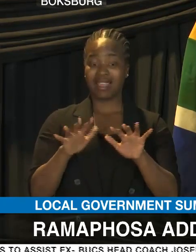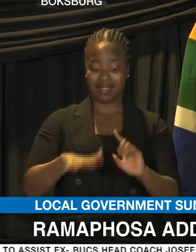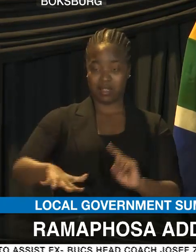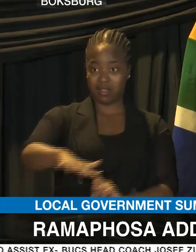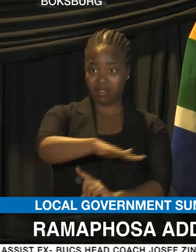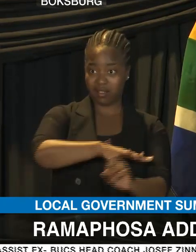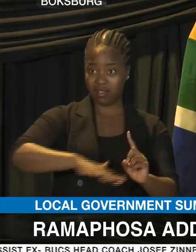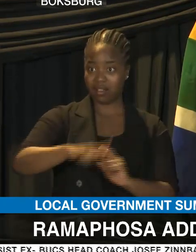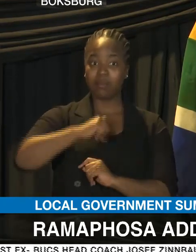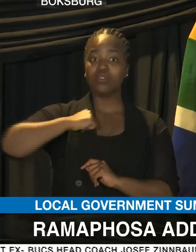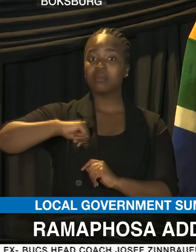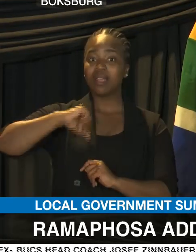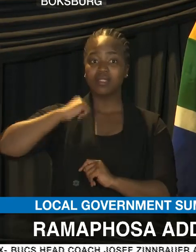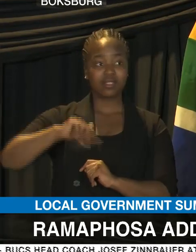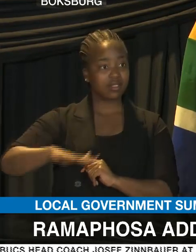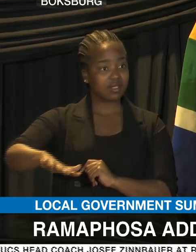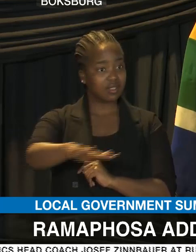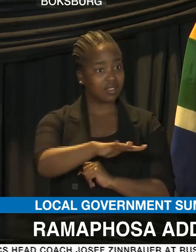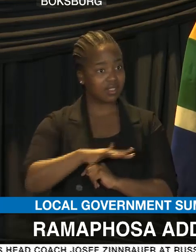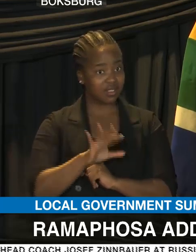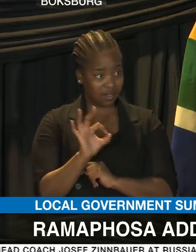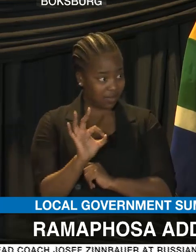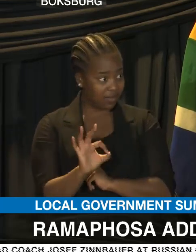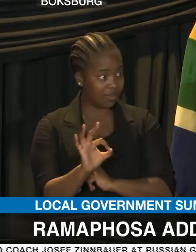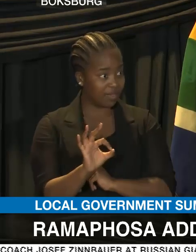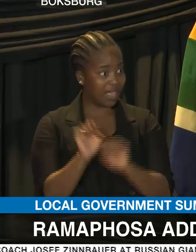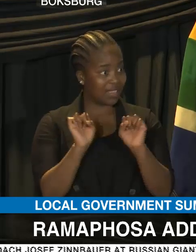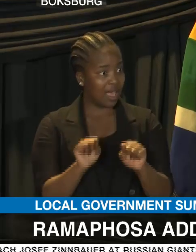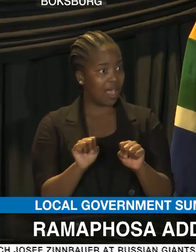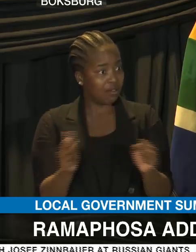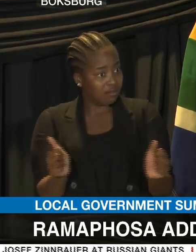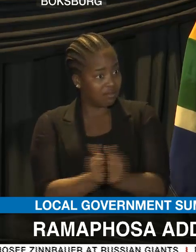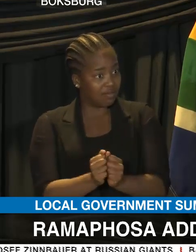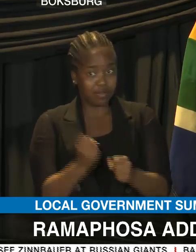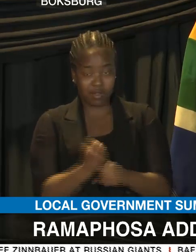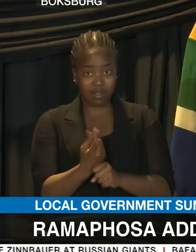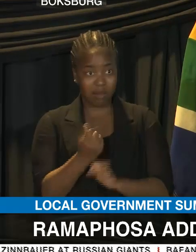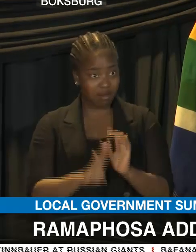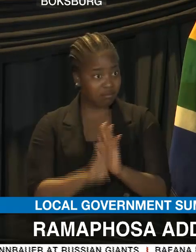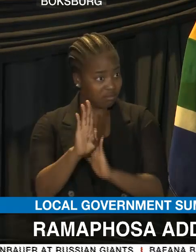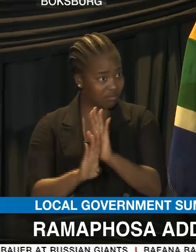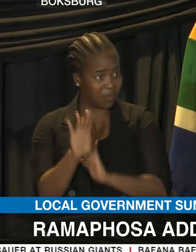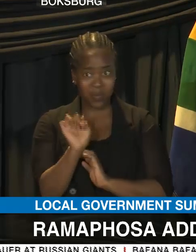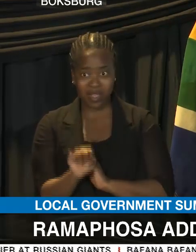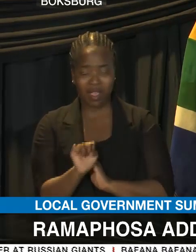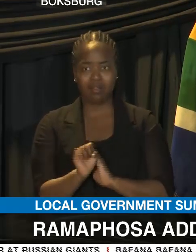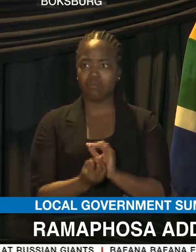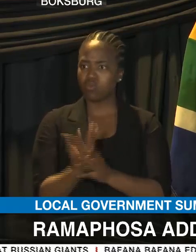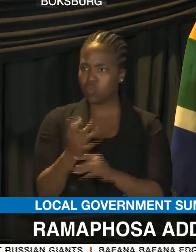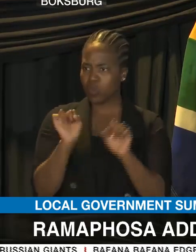area, the local municipality is an investable environment. Is there